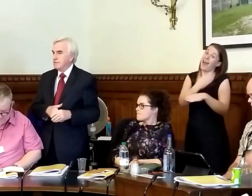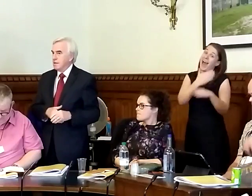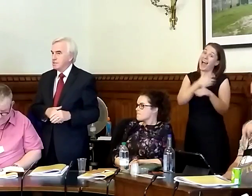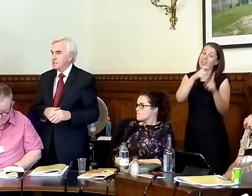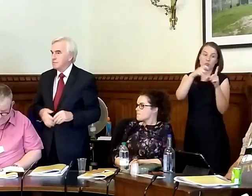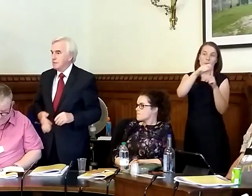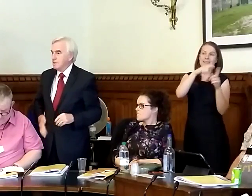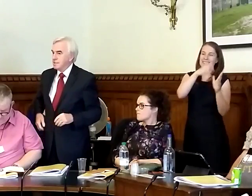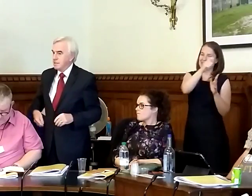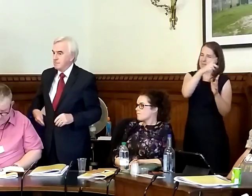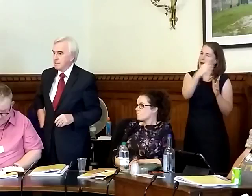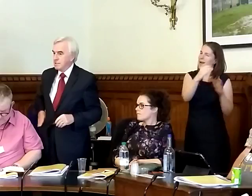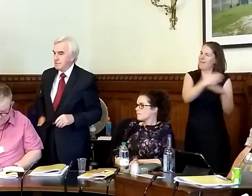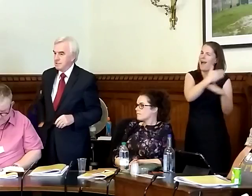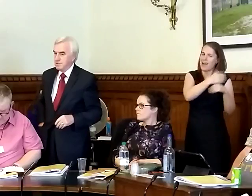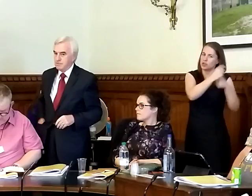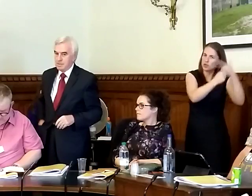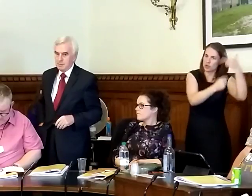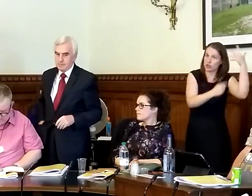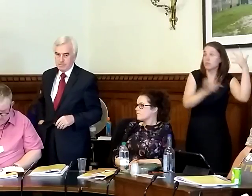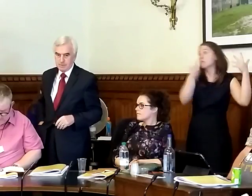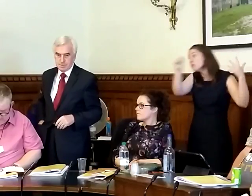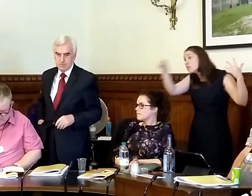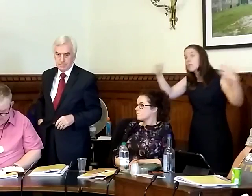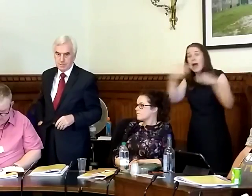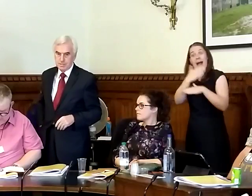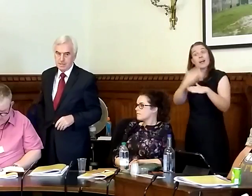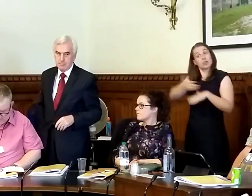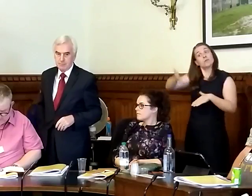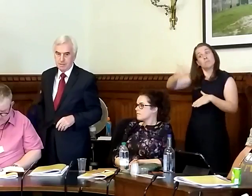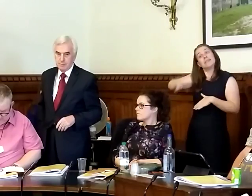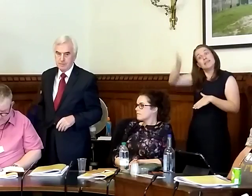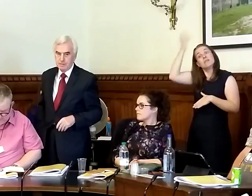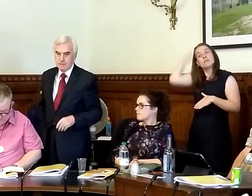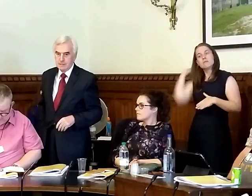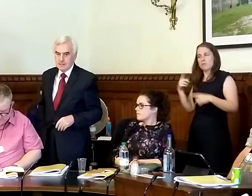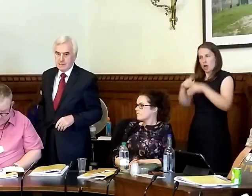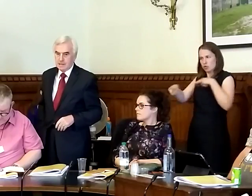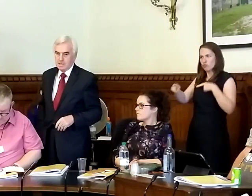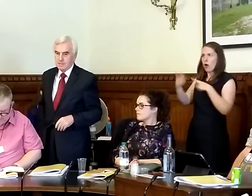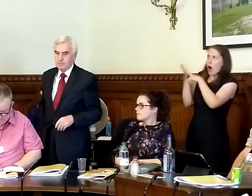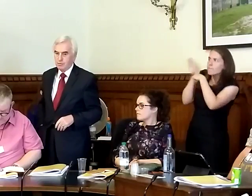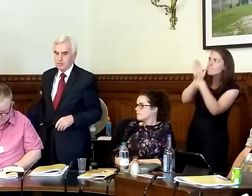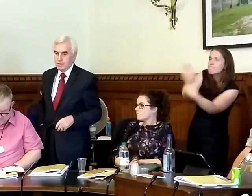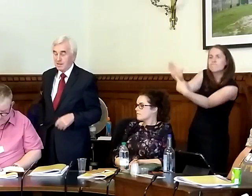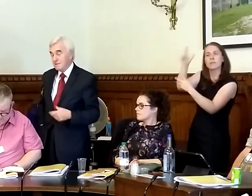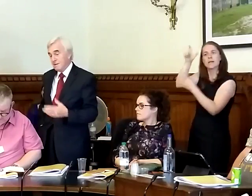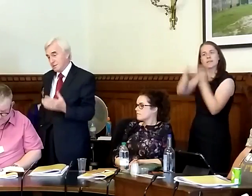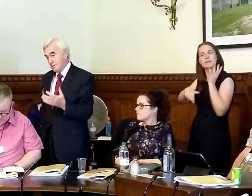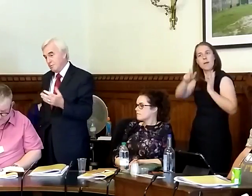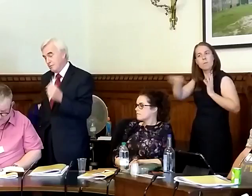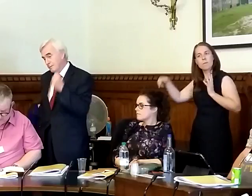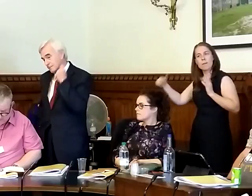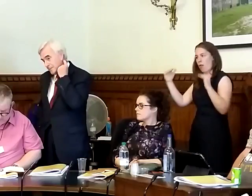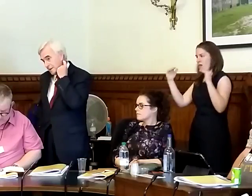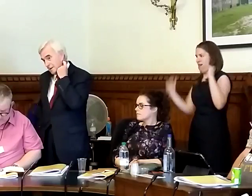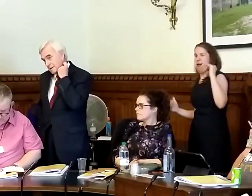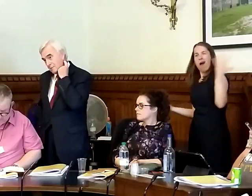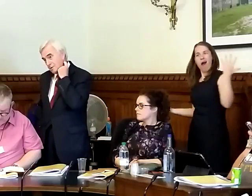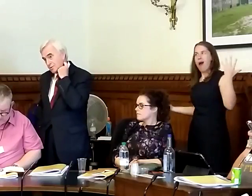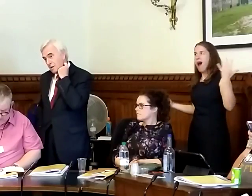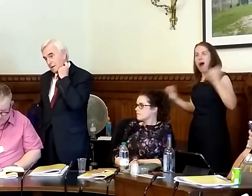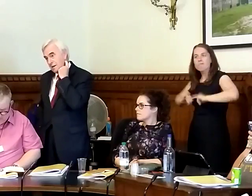has a range of other actions as well that are taking place to highlight the plight of people with disabilities, disabled people. And